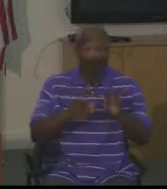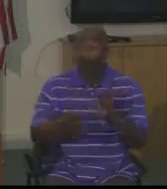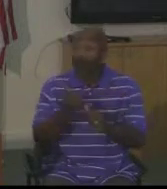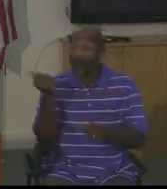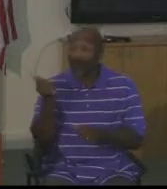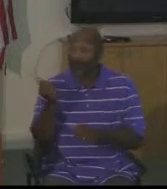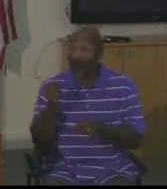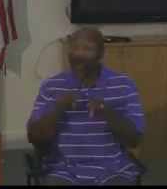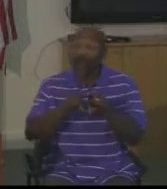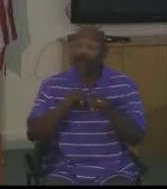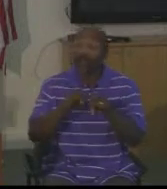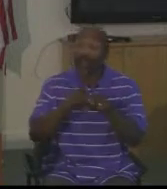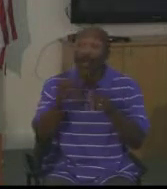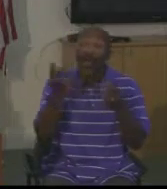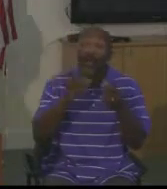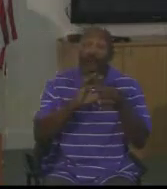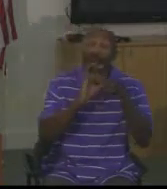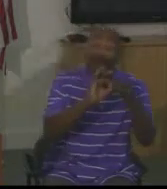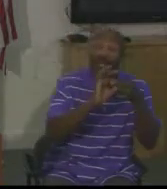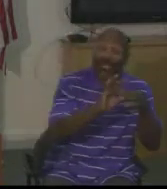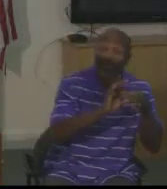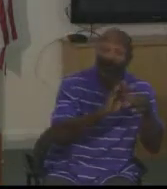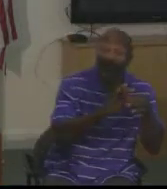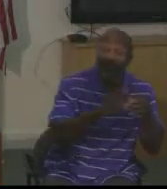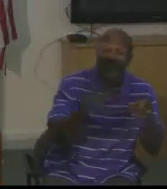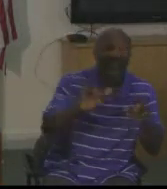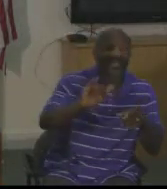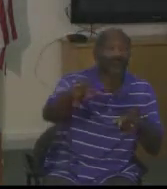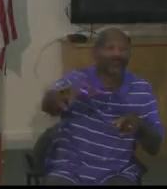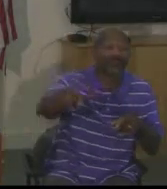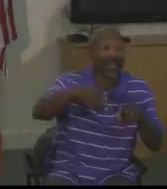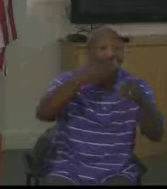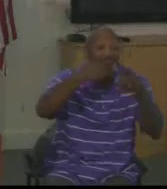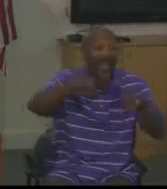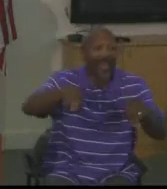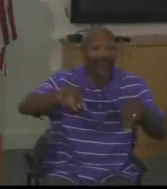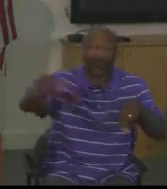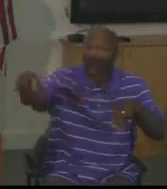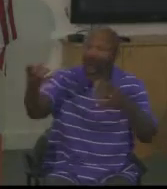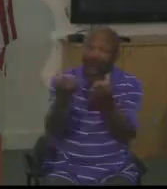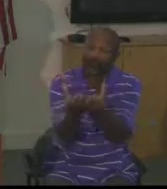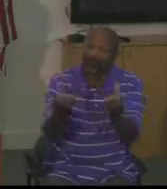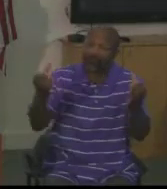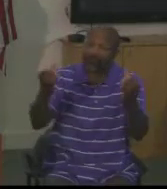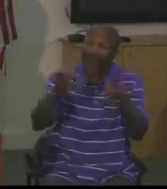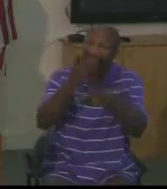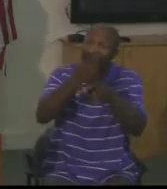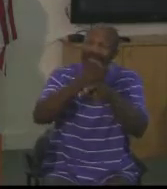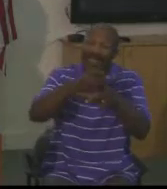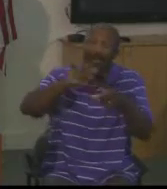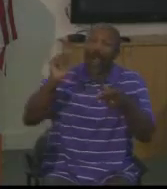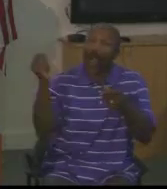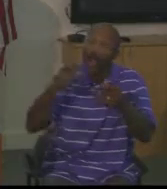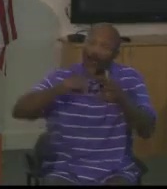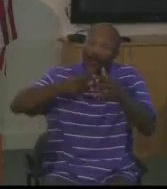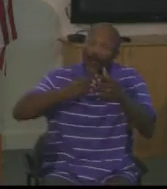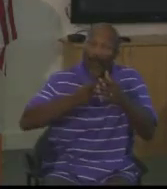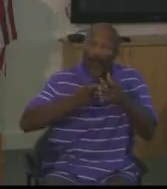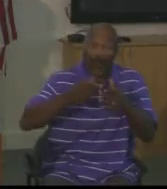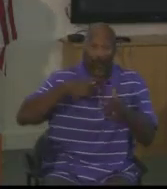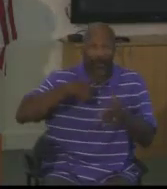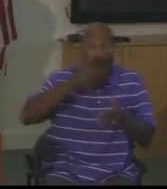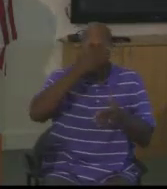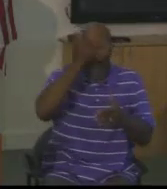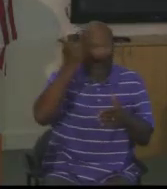We mentioned also, related to our brain, to use an egg carton to keep your screws, because I don't